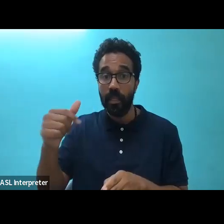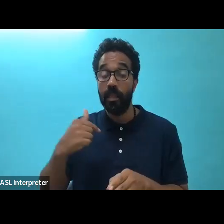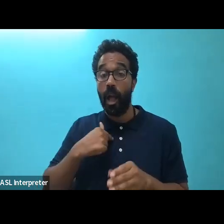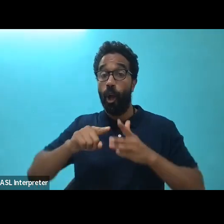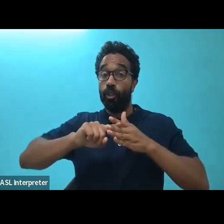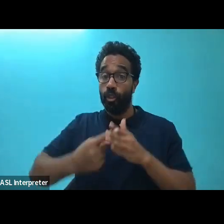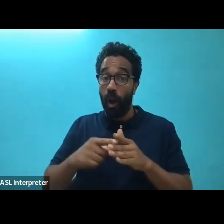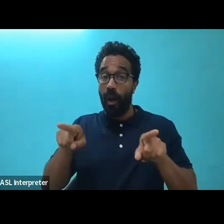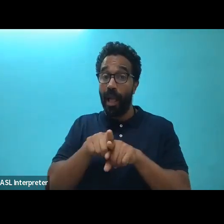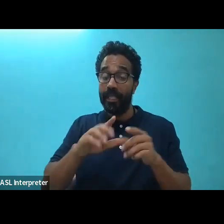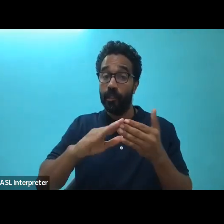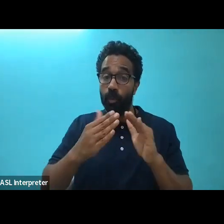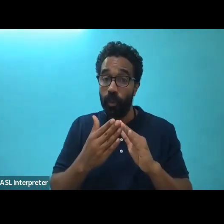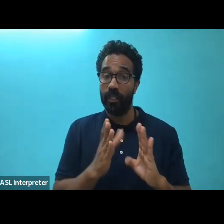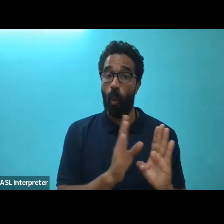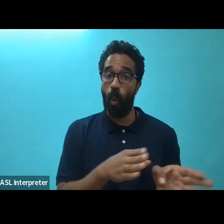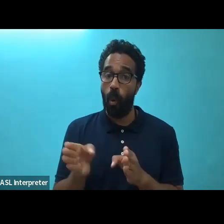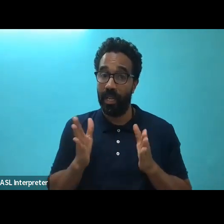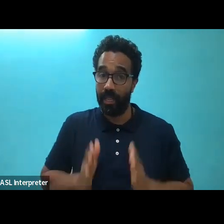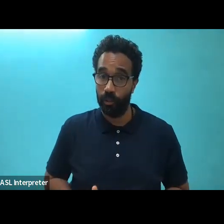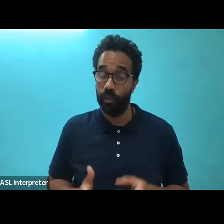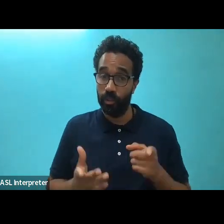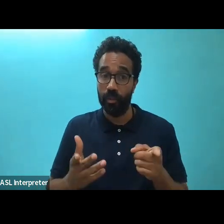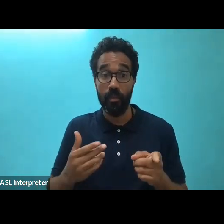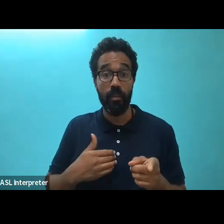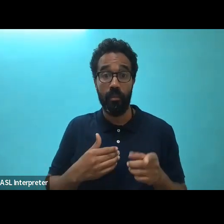And being a community organizer,